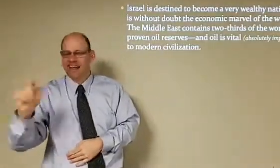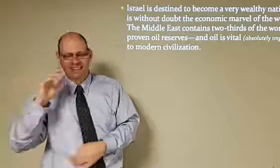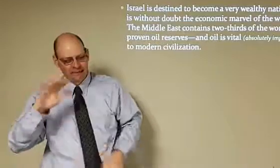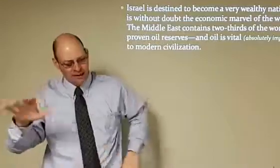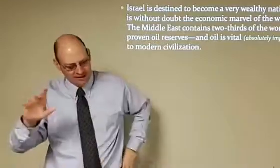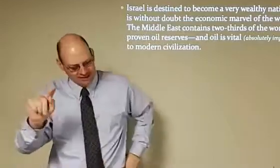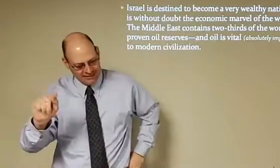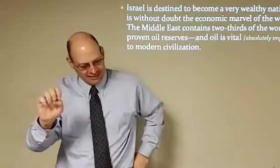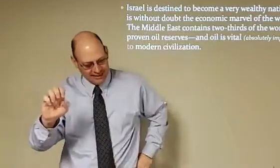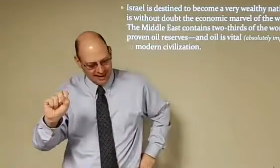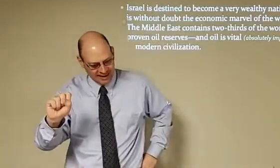fuel. I'm trying to remember.